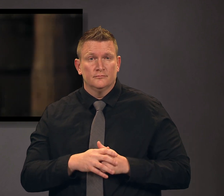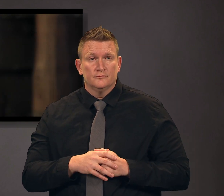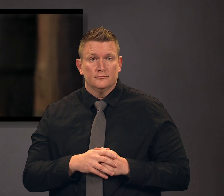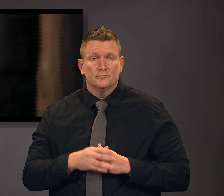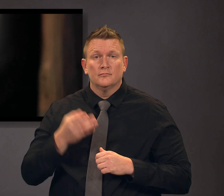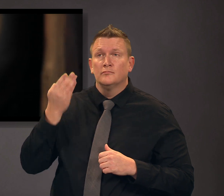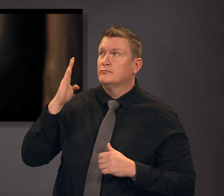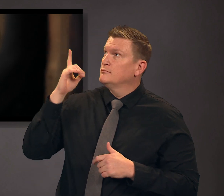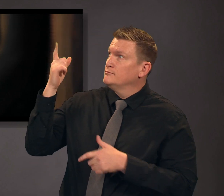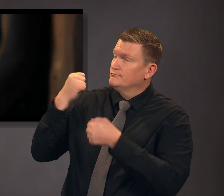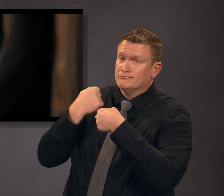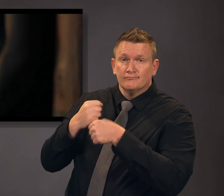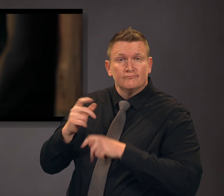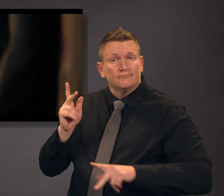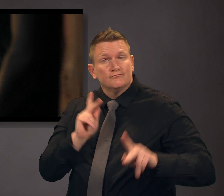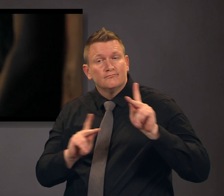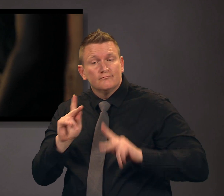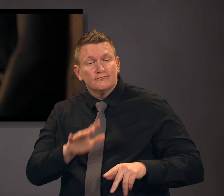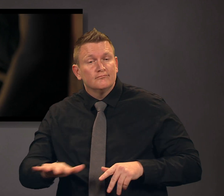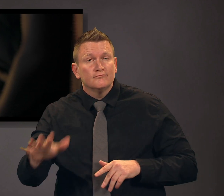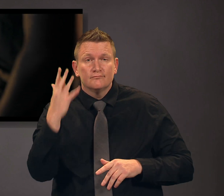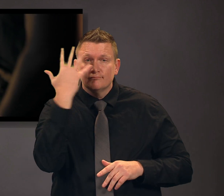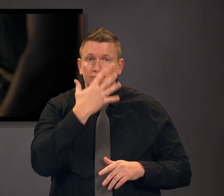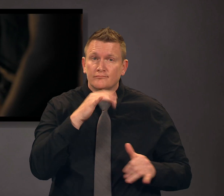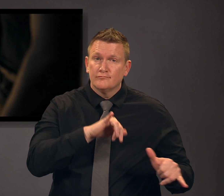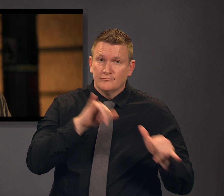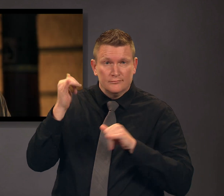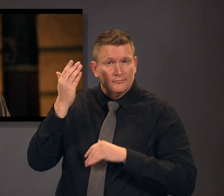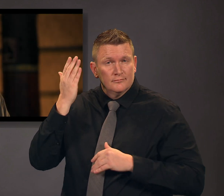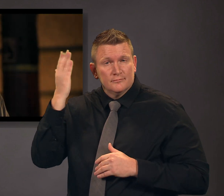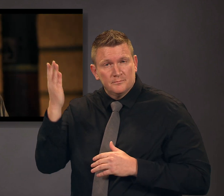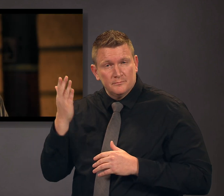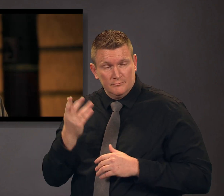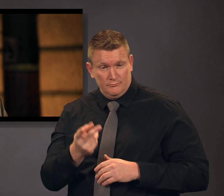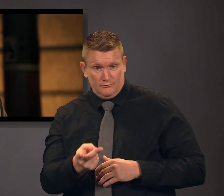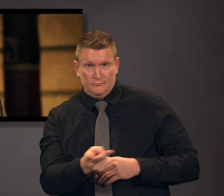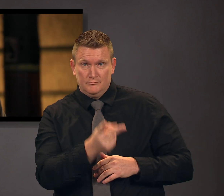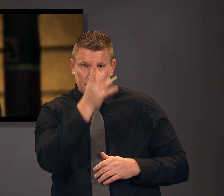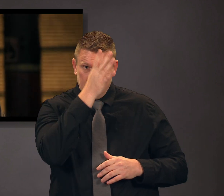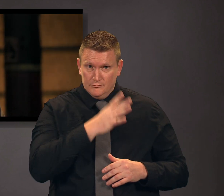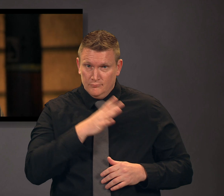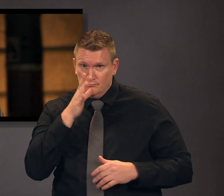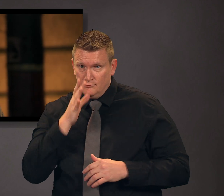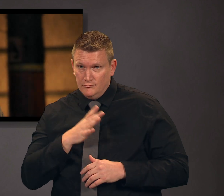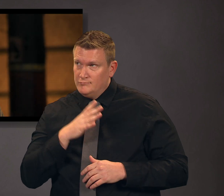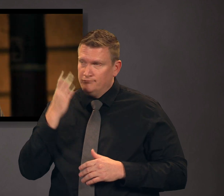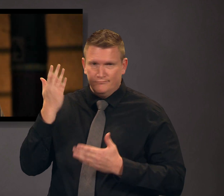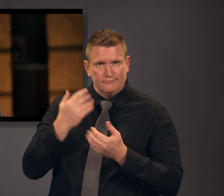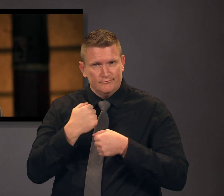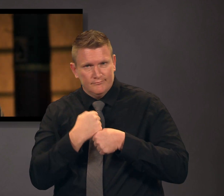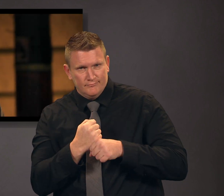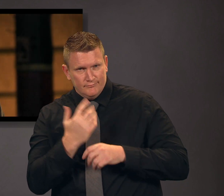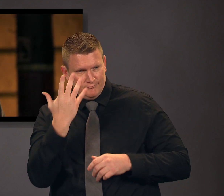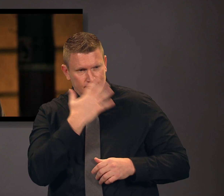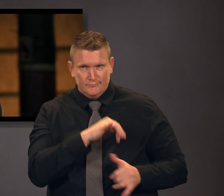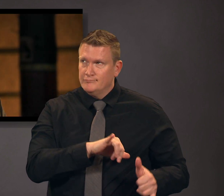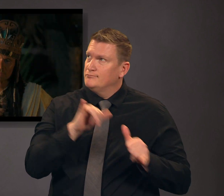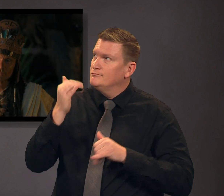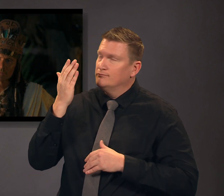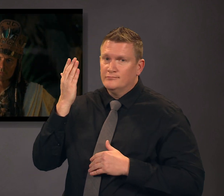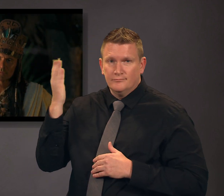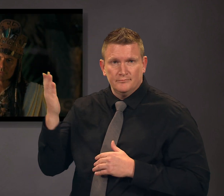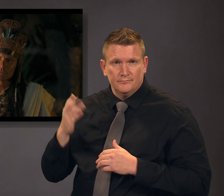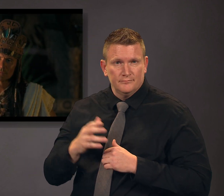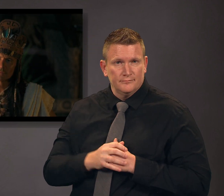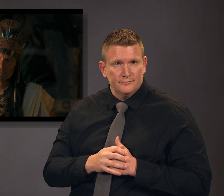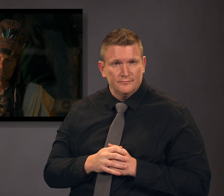God created man in his own image. In the image of God created he him. Male and female